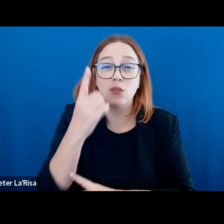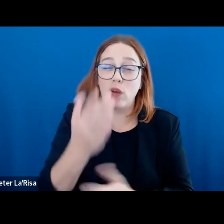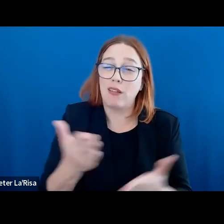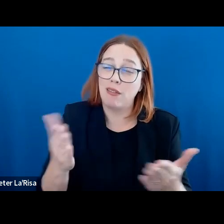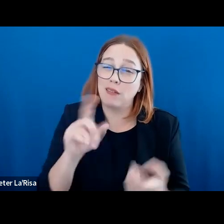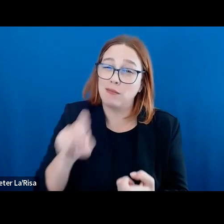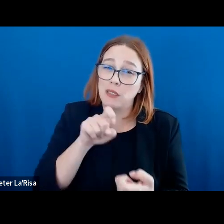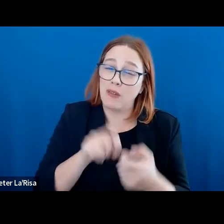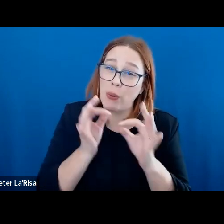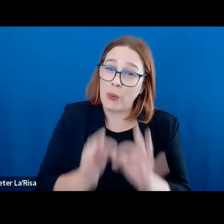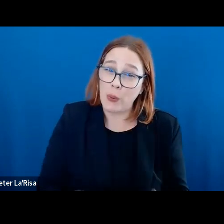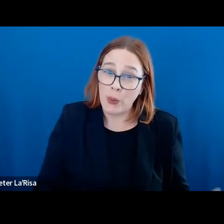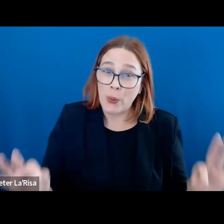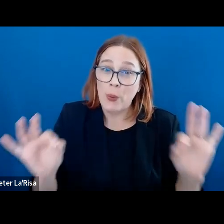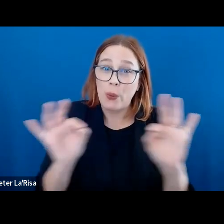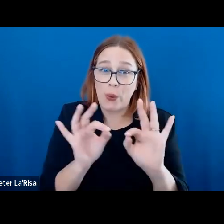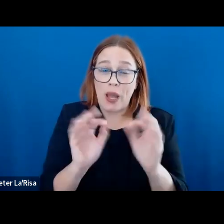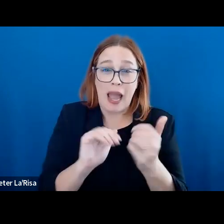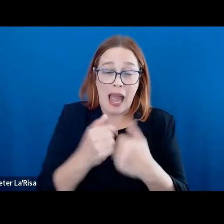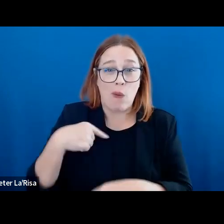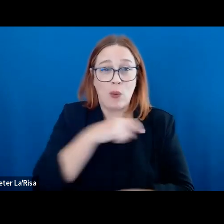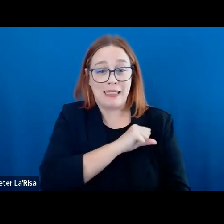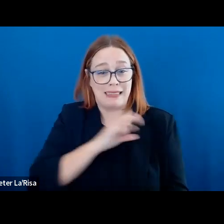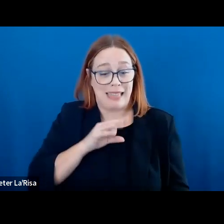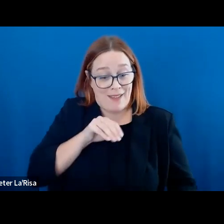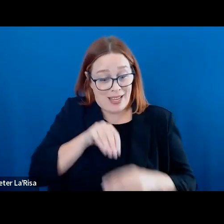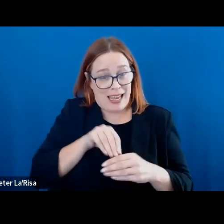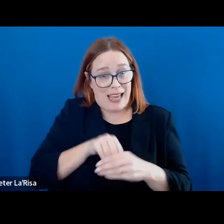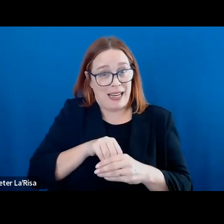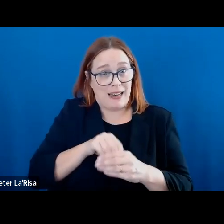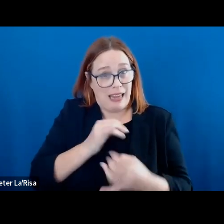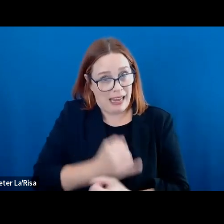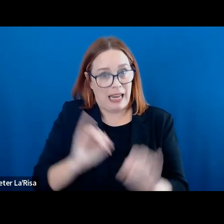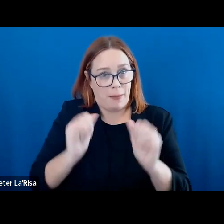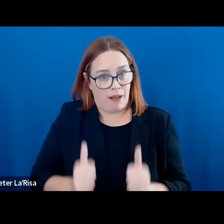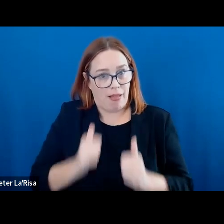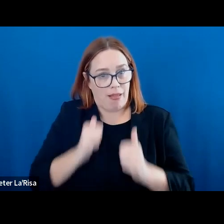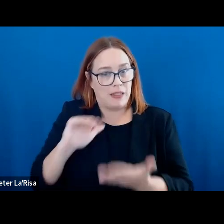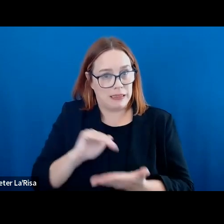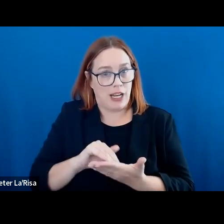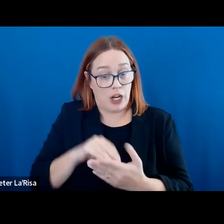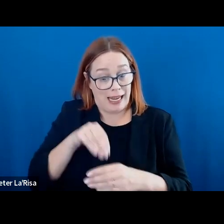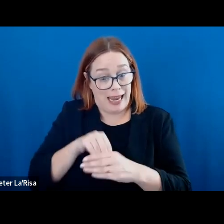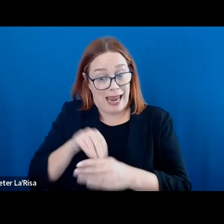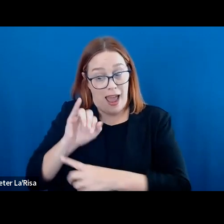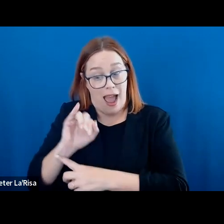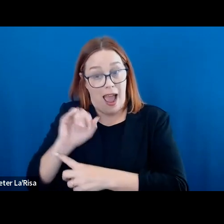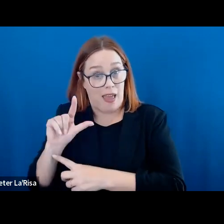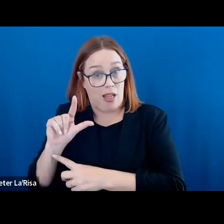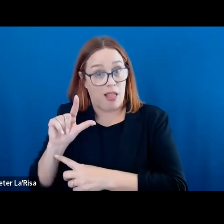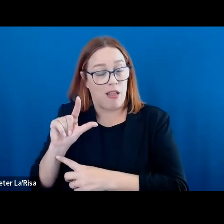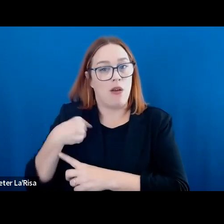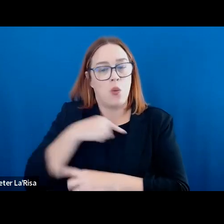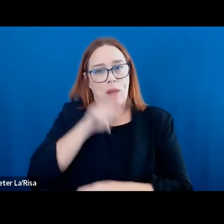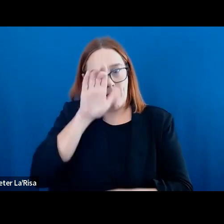about our staffing inside of IL, is that when we inside of IL, we believe in